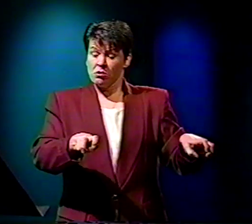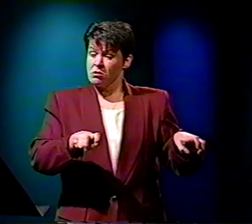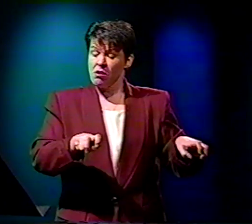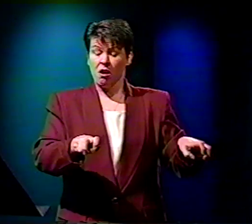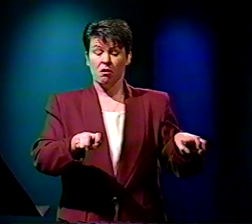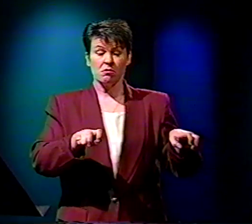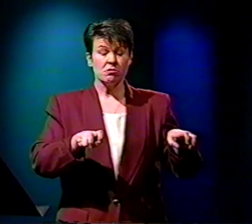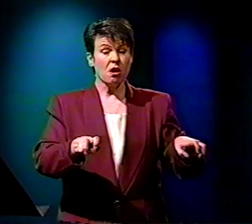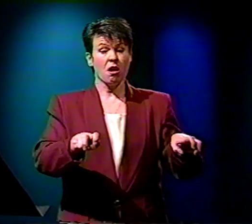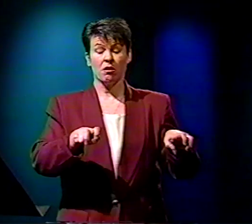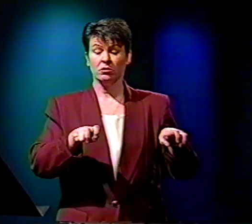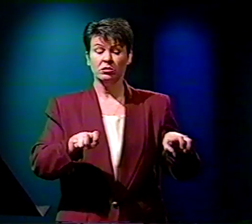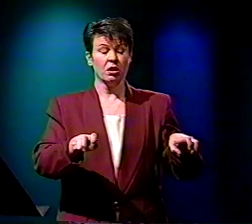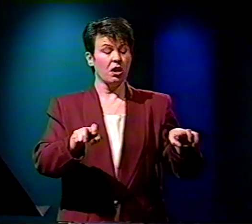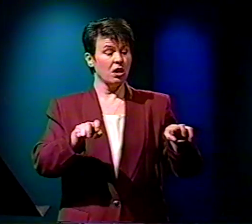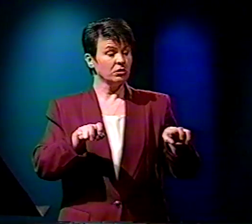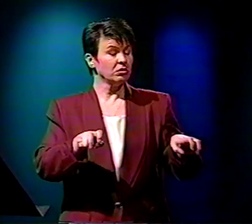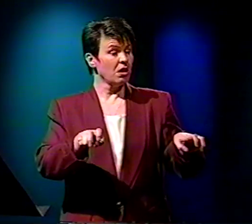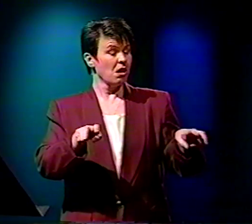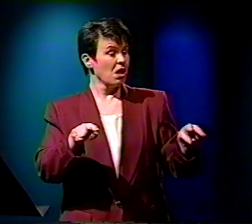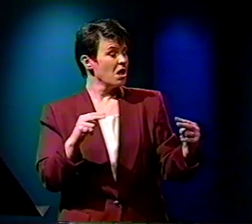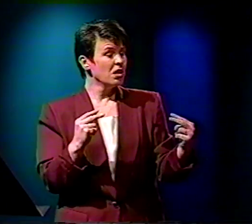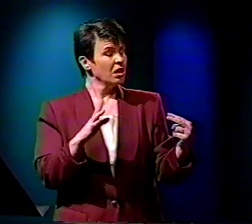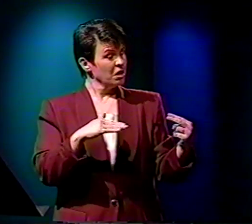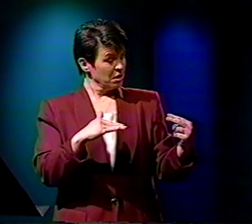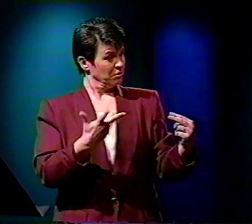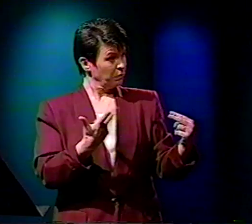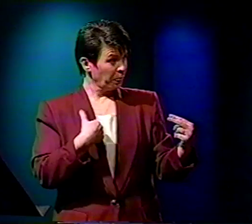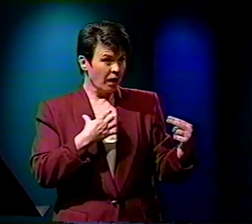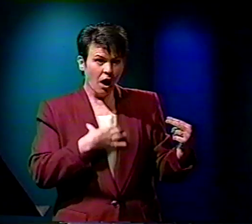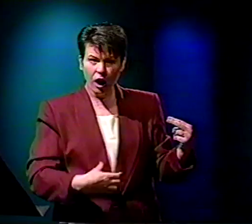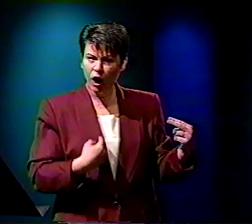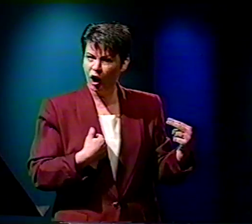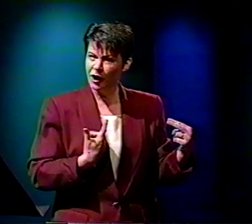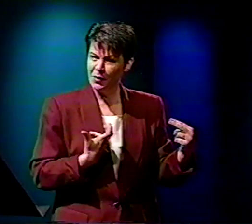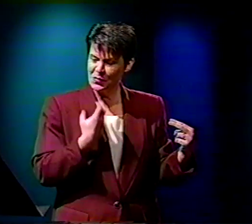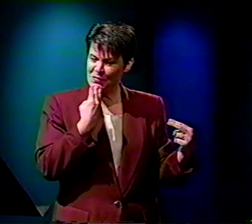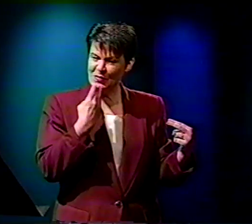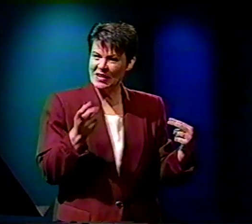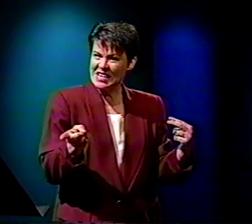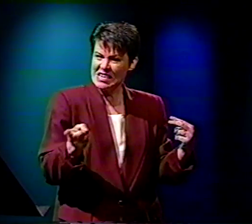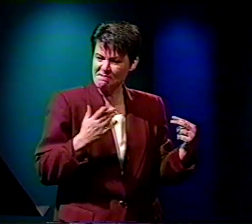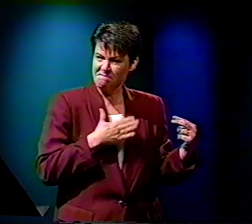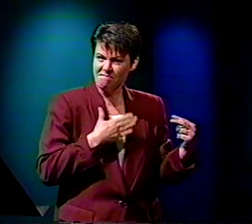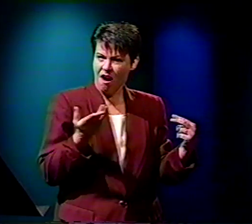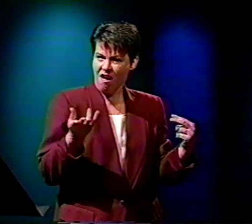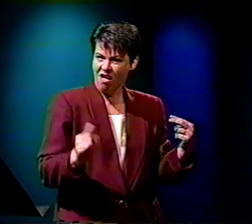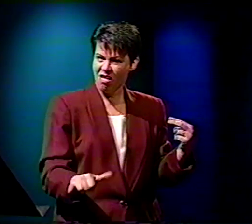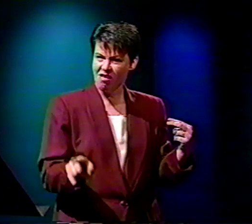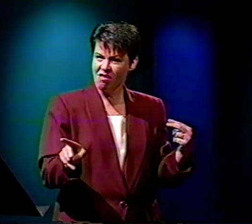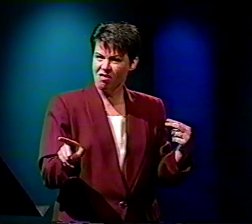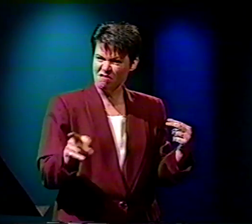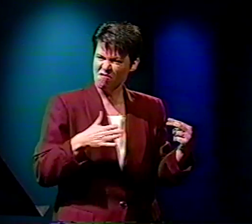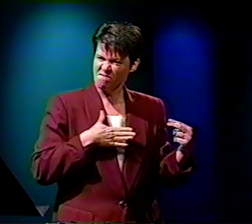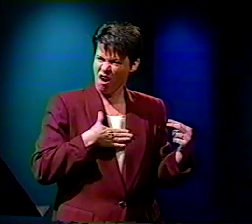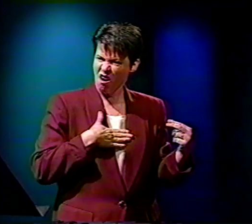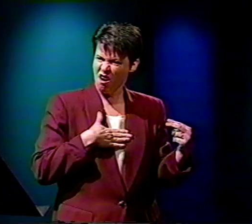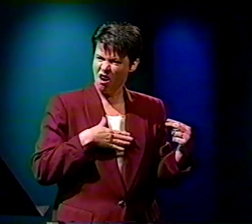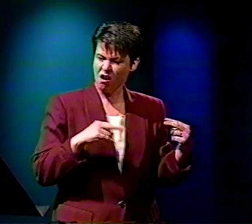their piles of hay. And they fought and struggled against each other. And finally, they looked at each other and, "I'm hungry. I want to eat my hay. I